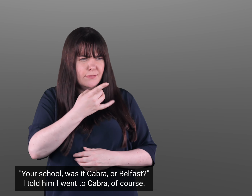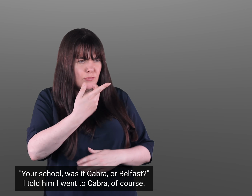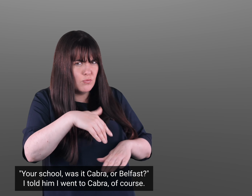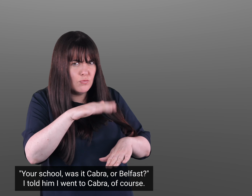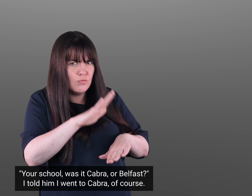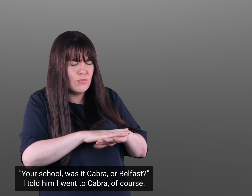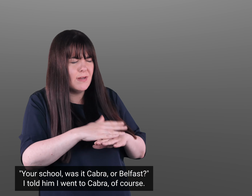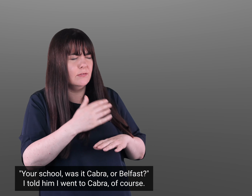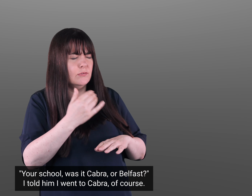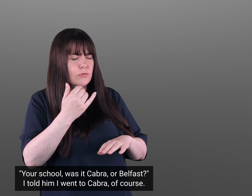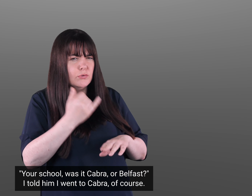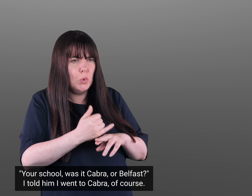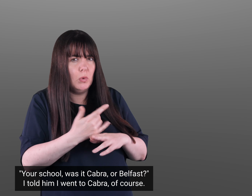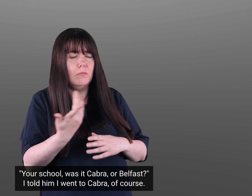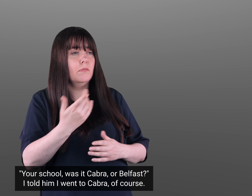or Belfast?"